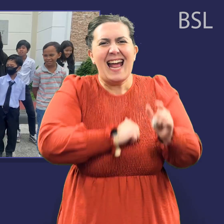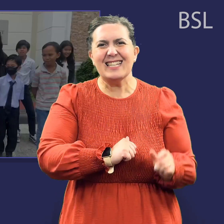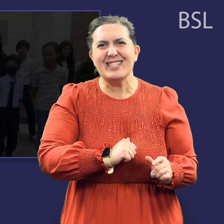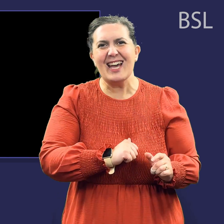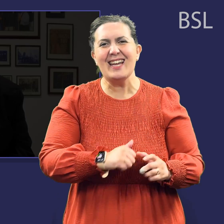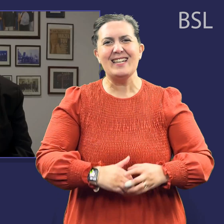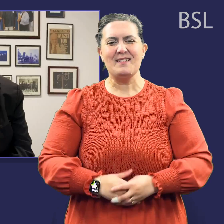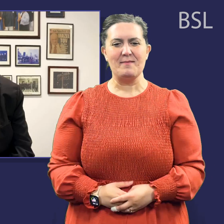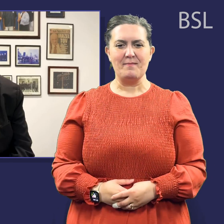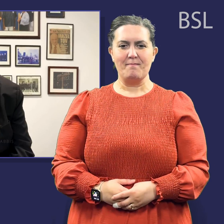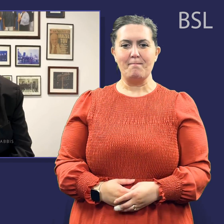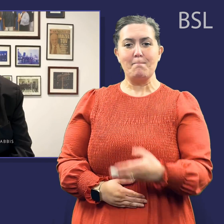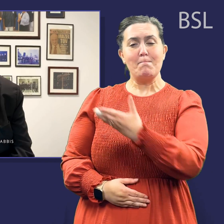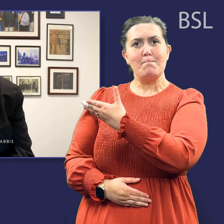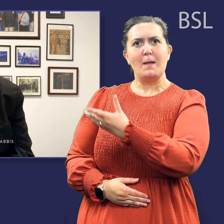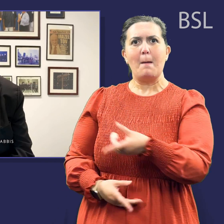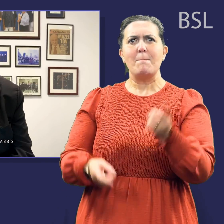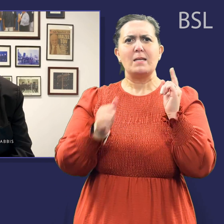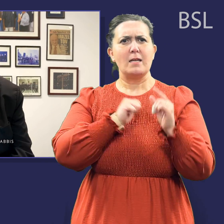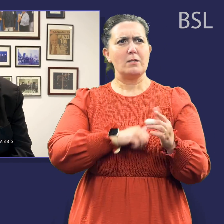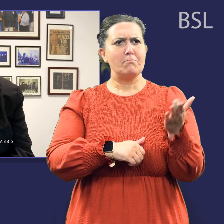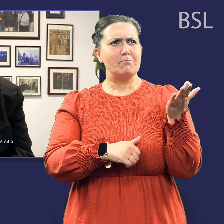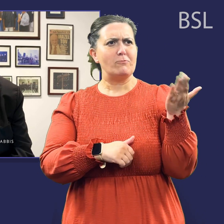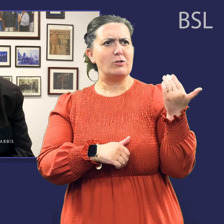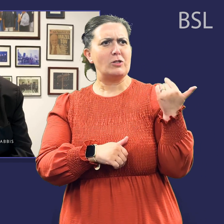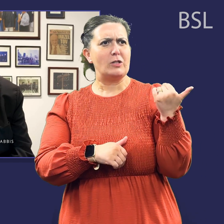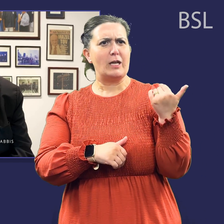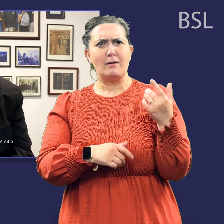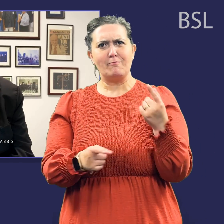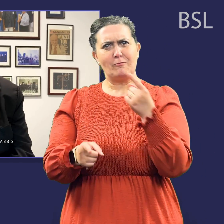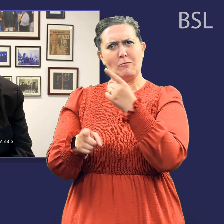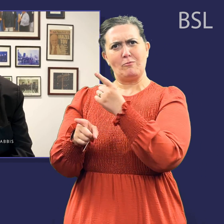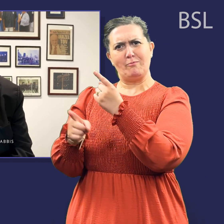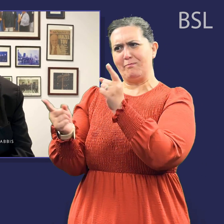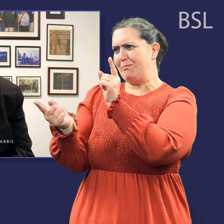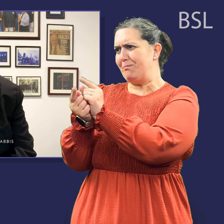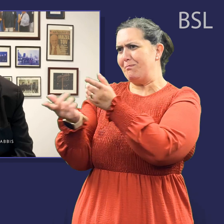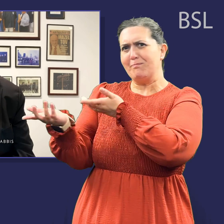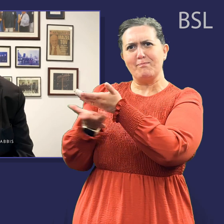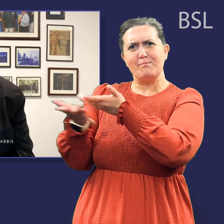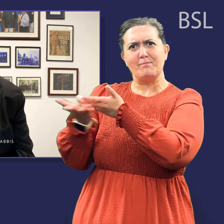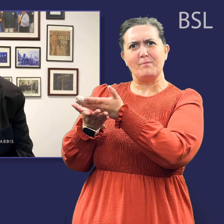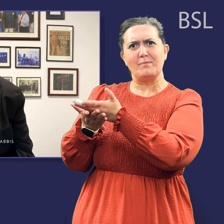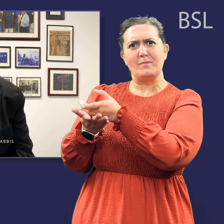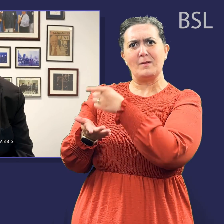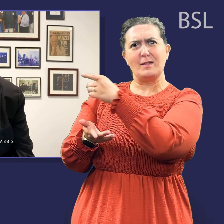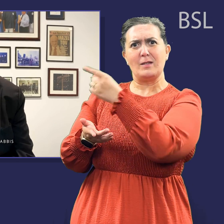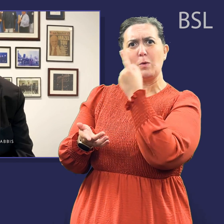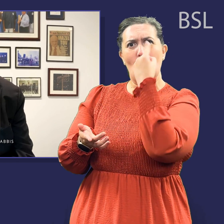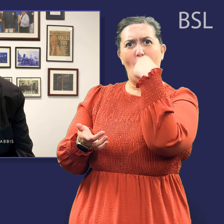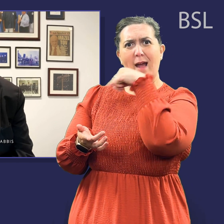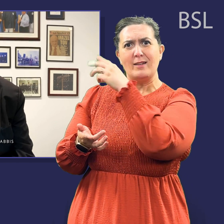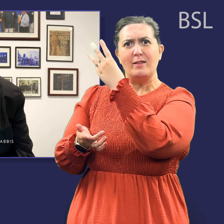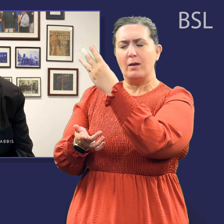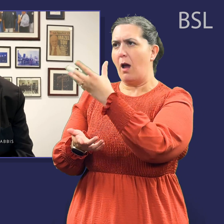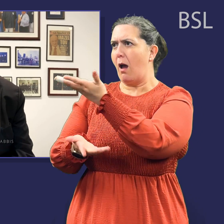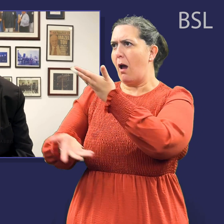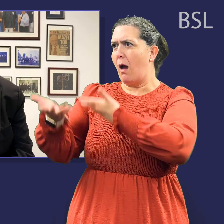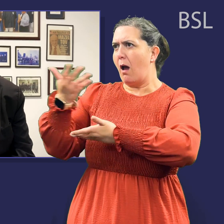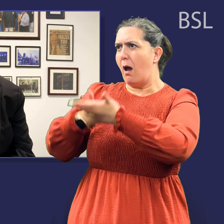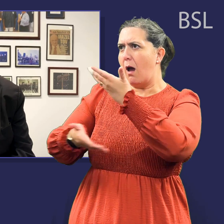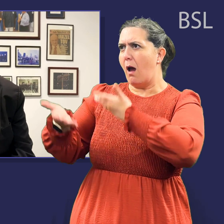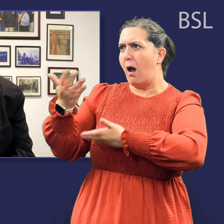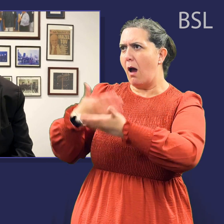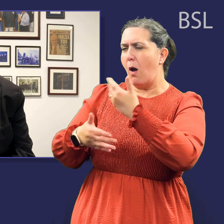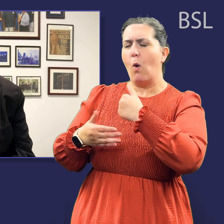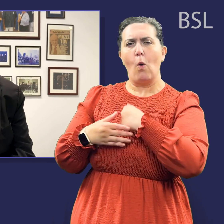Nelson! President Nelson, recently I spoke with Sister Jean Schmidt, 103 years old, who wrote a book entitled What I Learned the